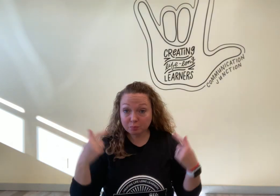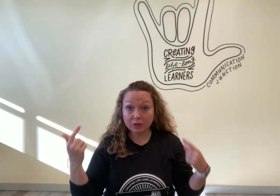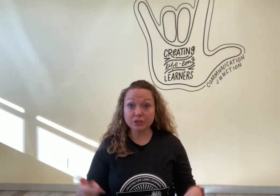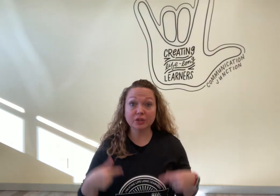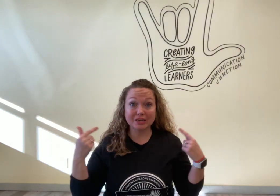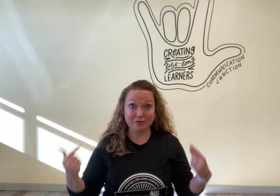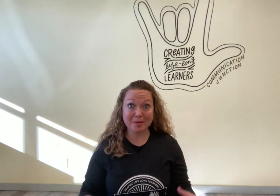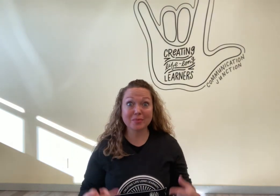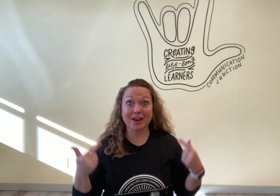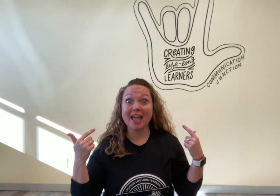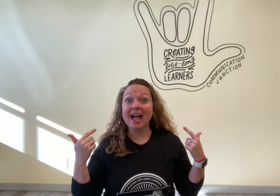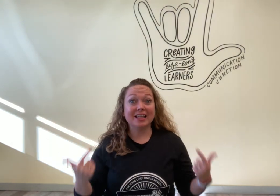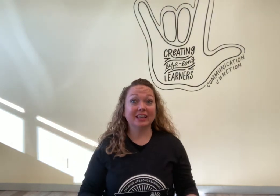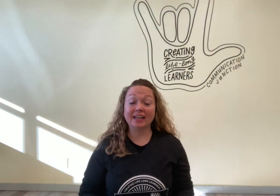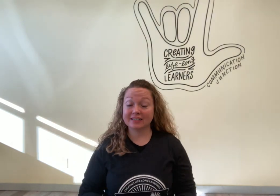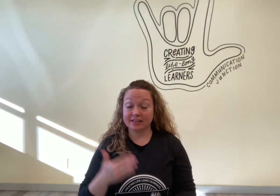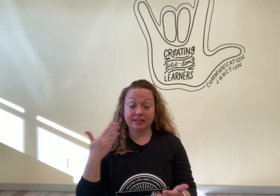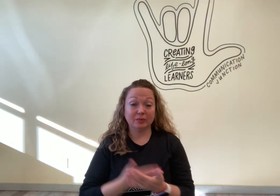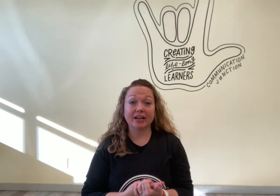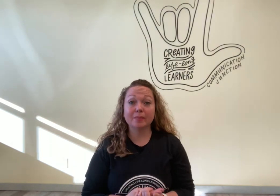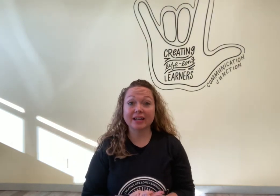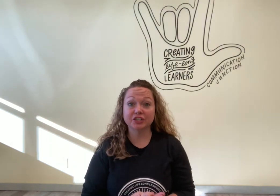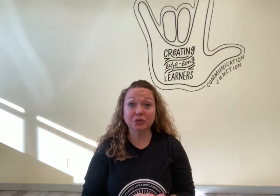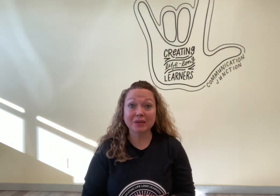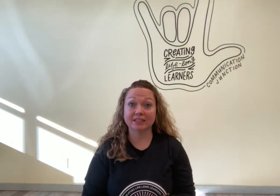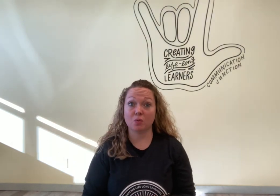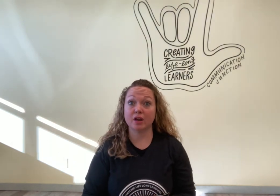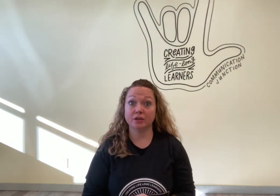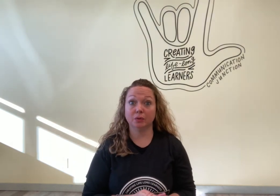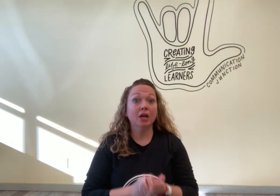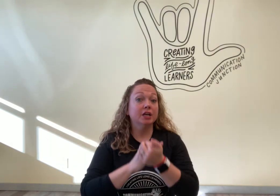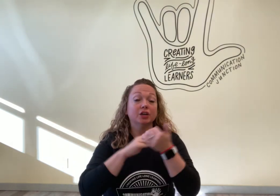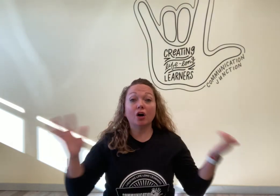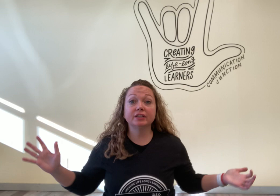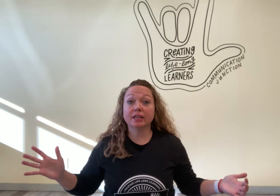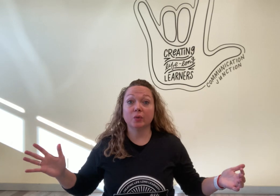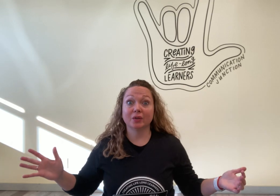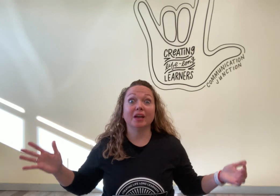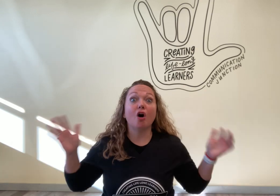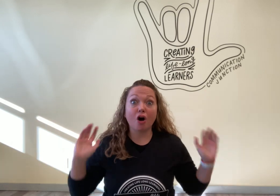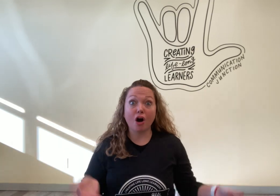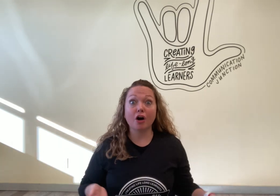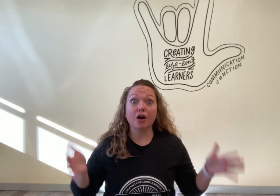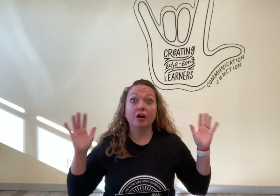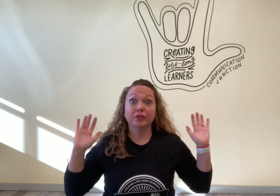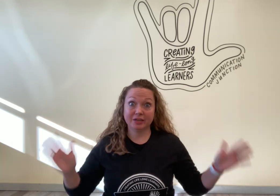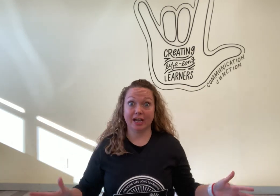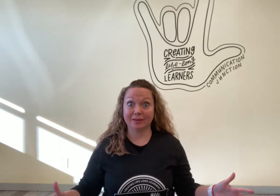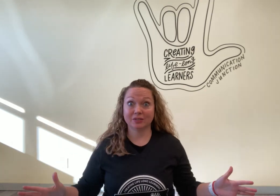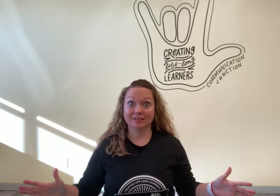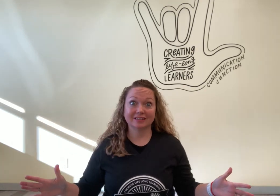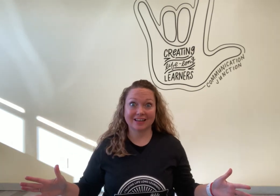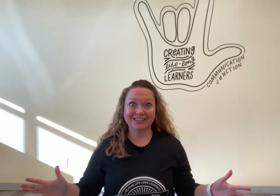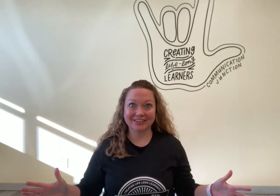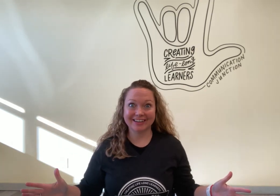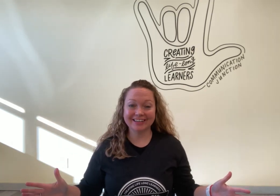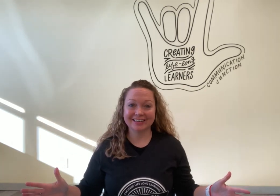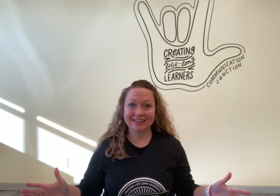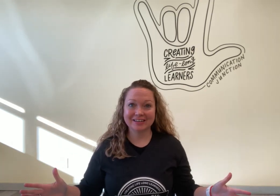so we can remember it. And then when I come back in 2 weeks, I want you to all sing it with me, all 3 times. Does that sound good?